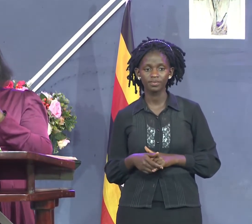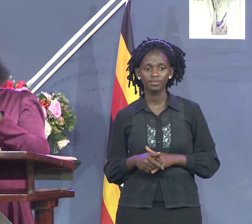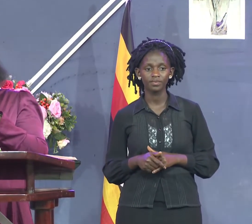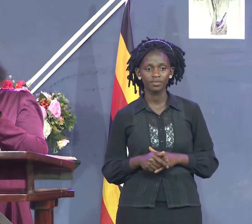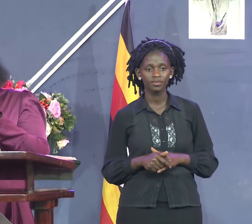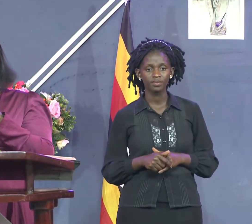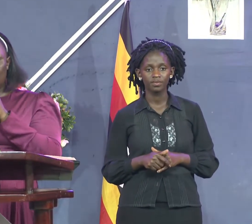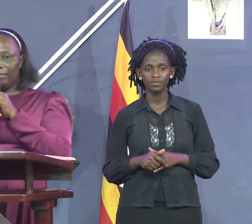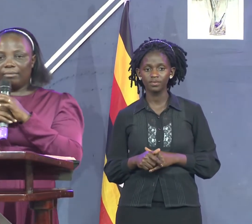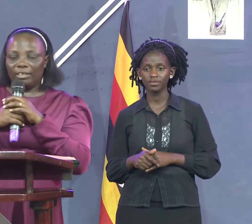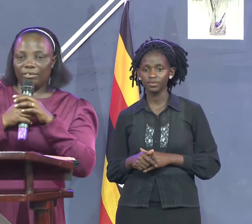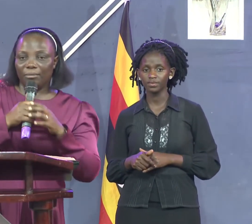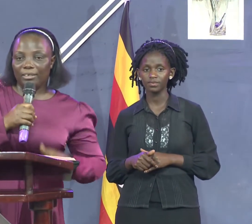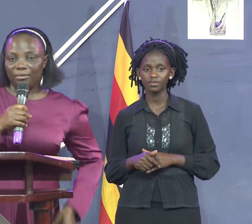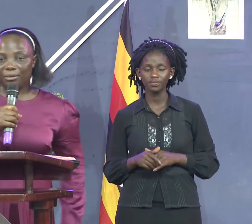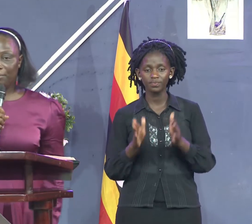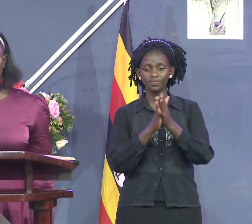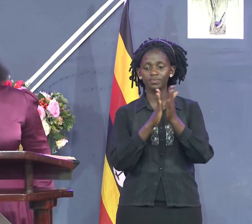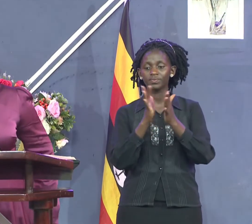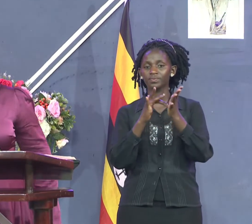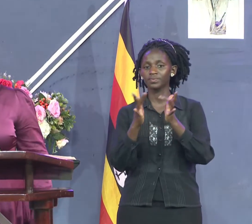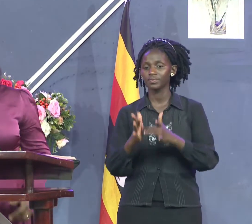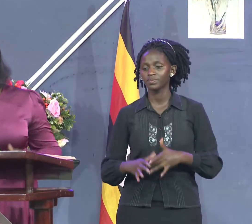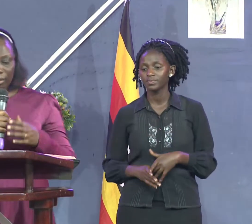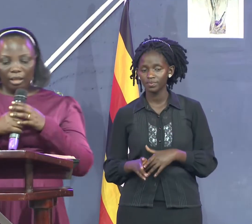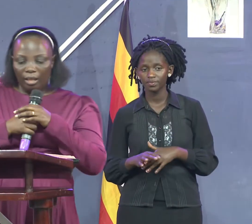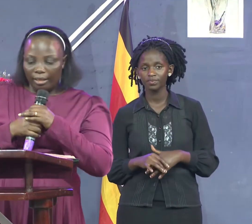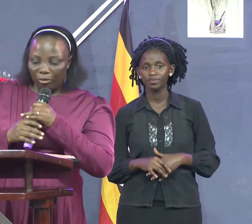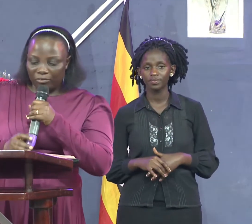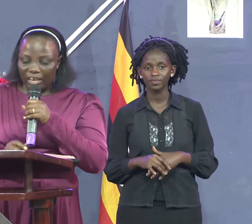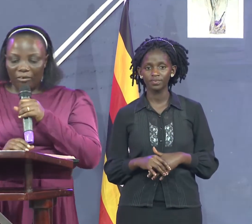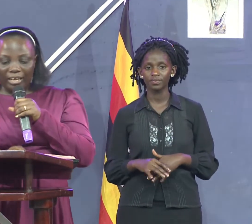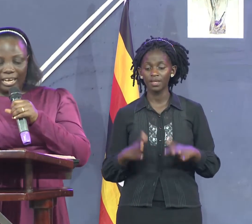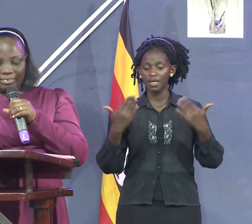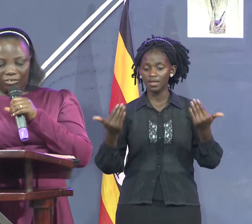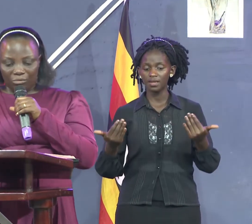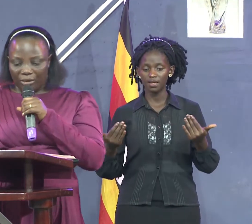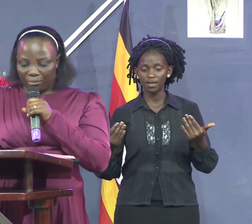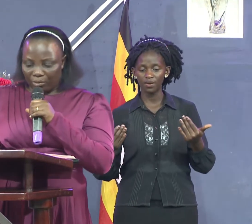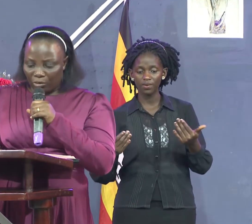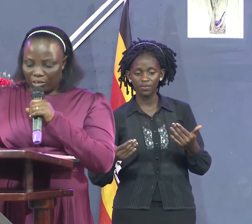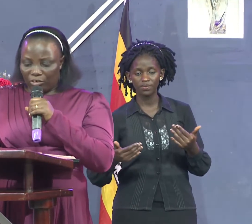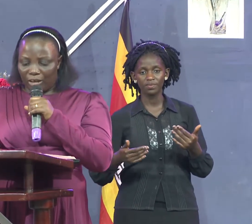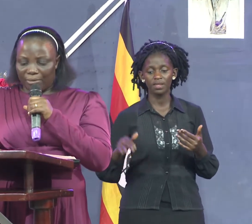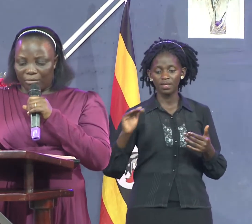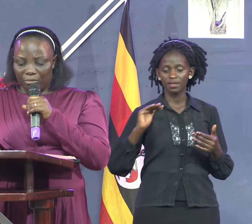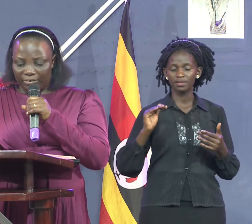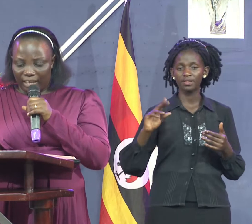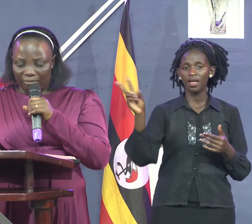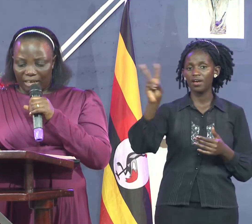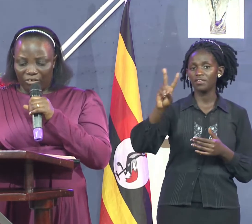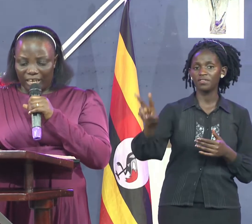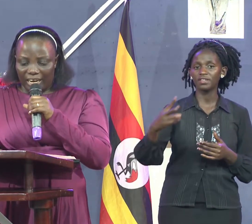train. Yes, yes, yes. Praise the Lord. Omuchala wange asatu mwemu olinyola